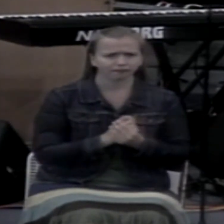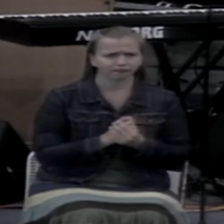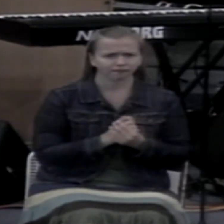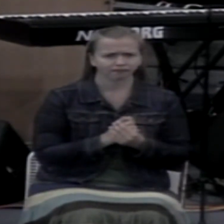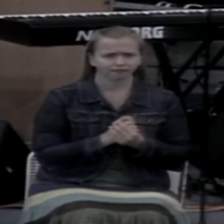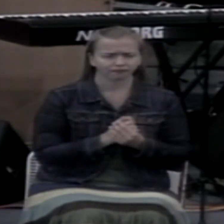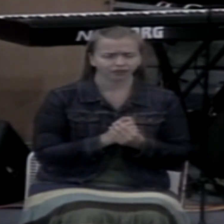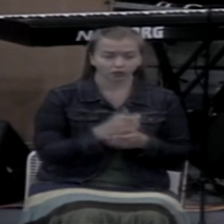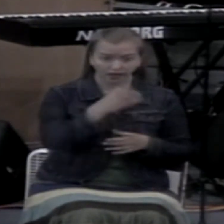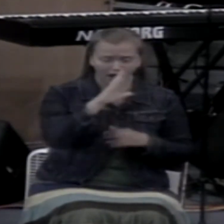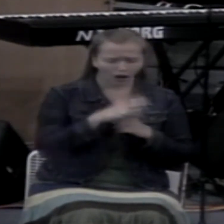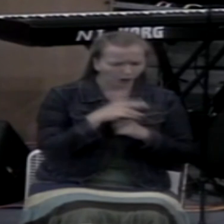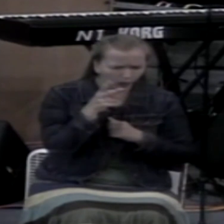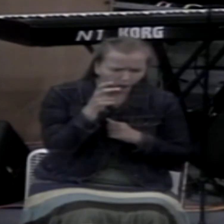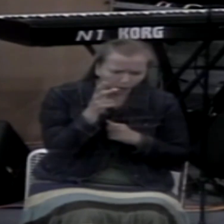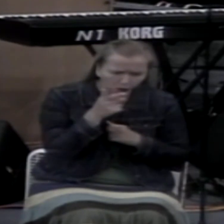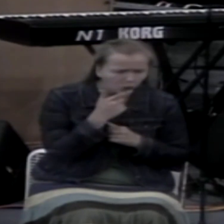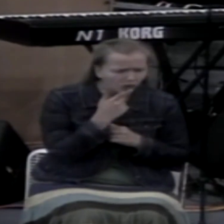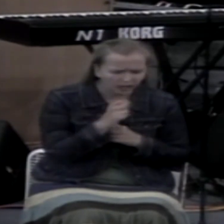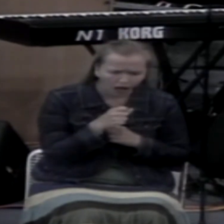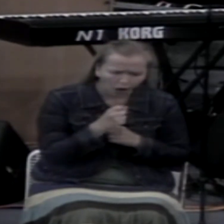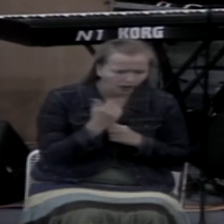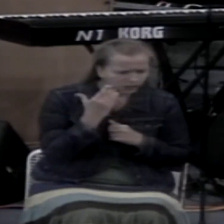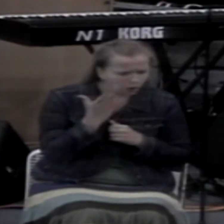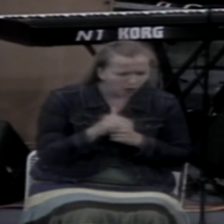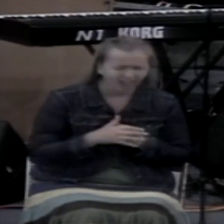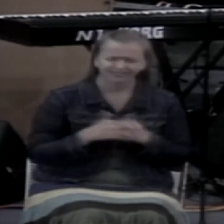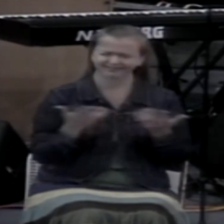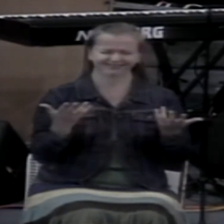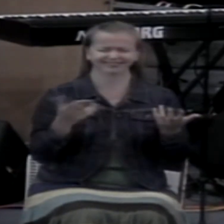Why? Because the all-seeing eye knows everything.